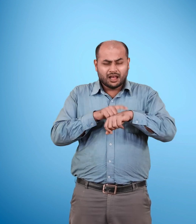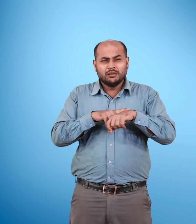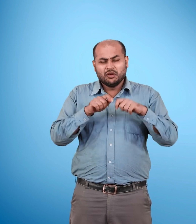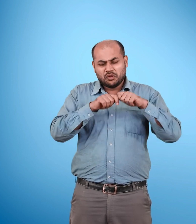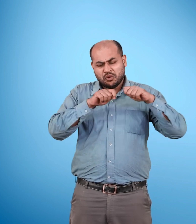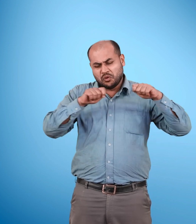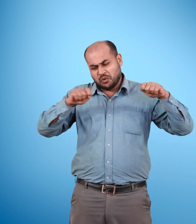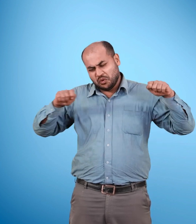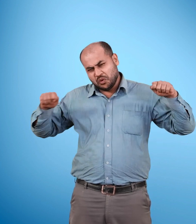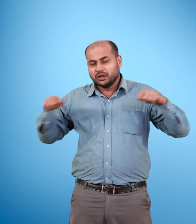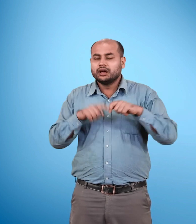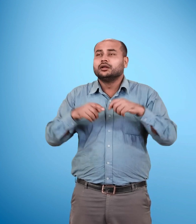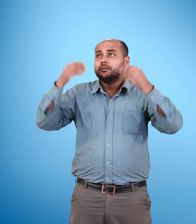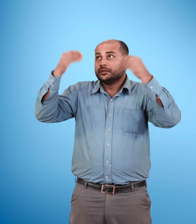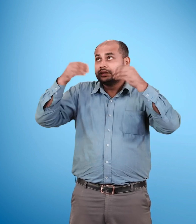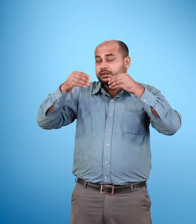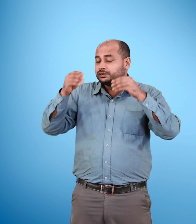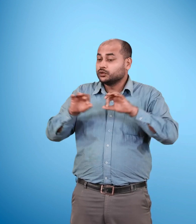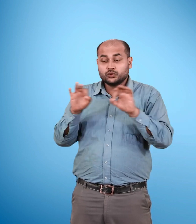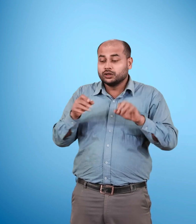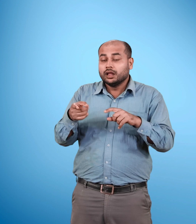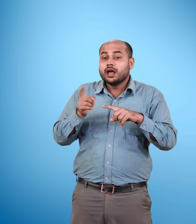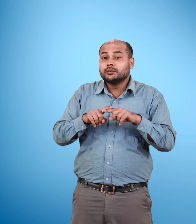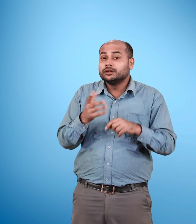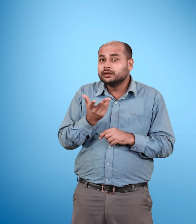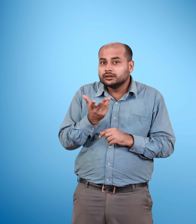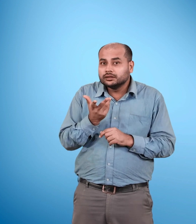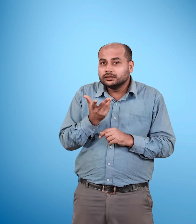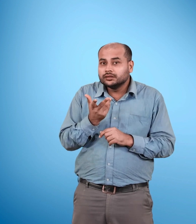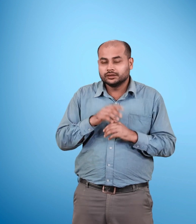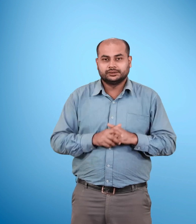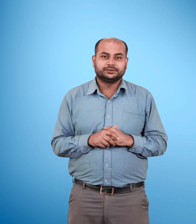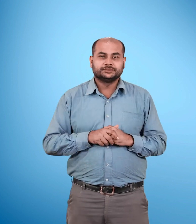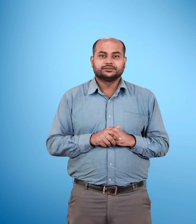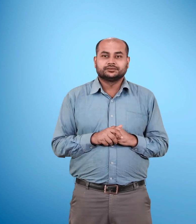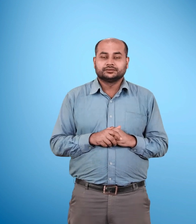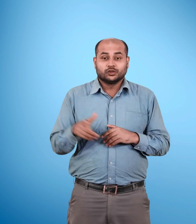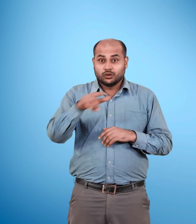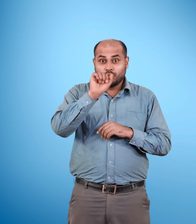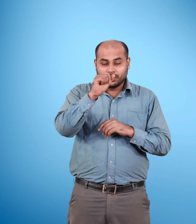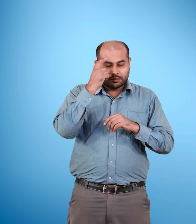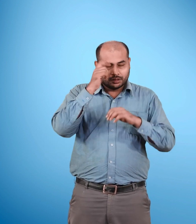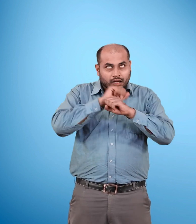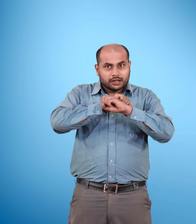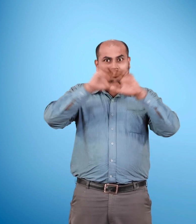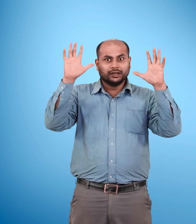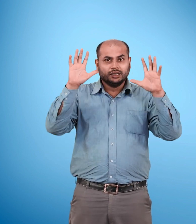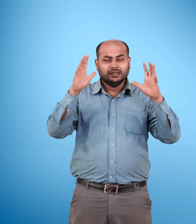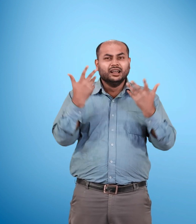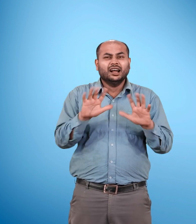What happens if it does not rain for a long period? Can you imagine what would